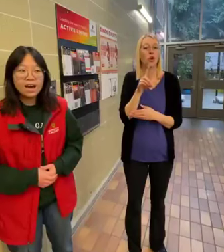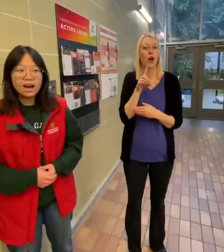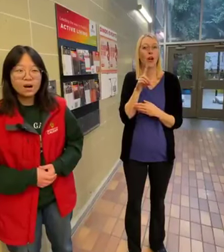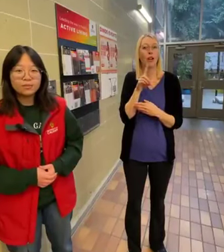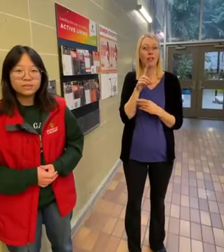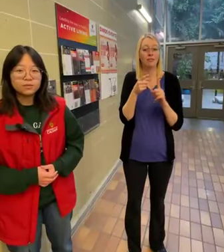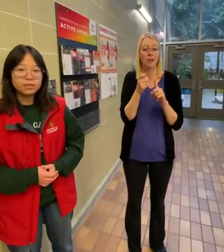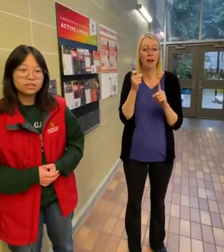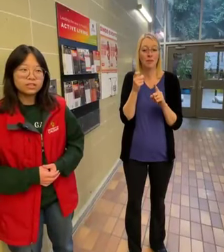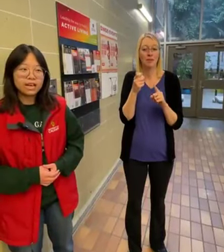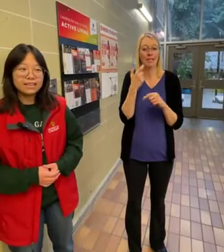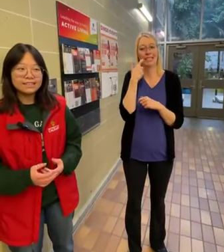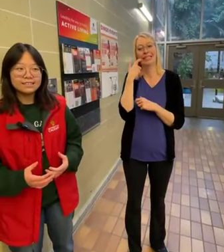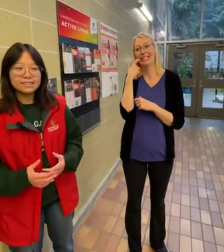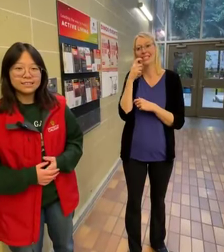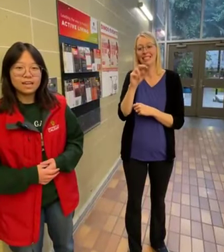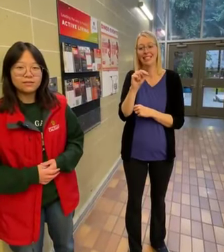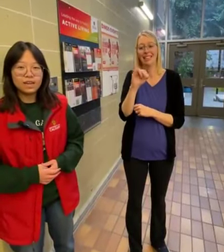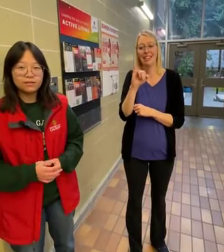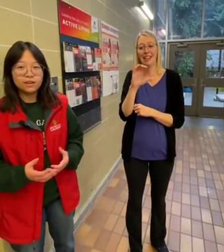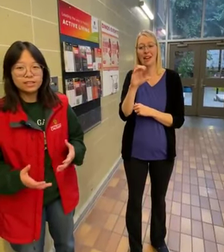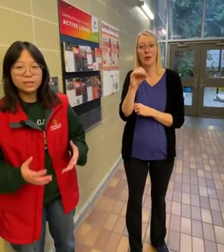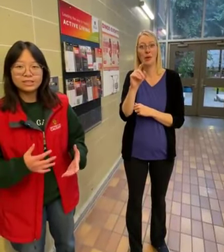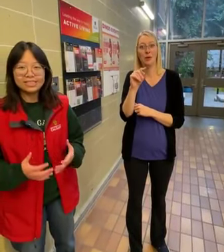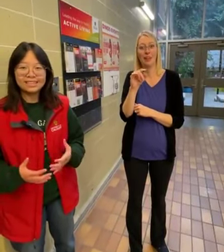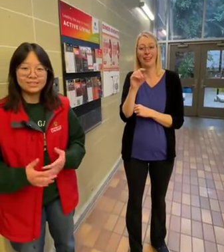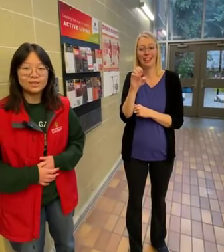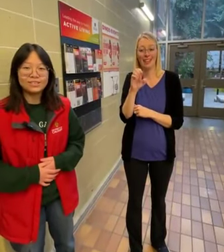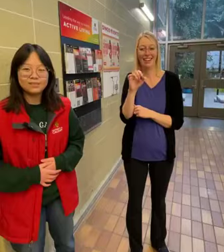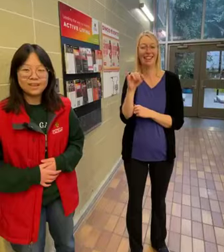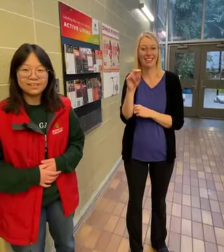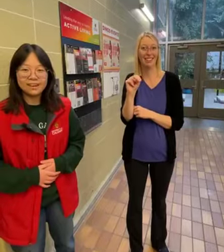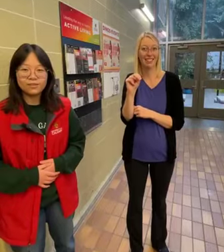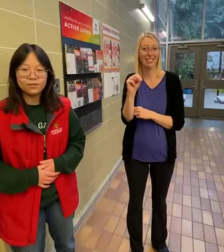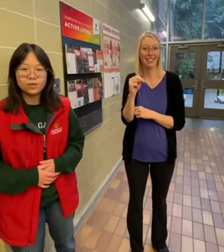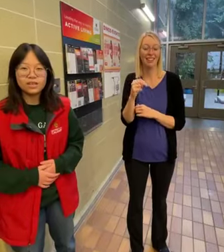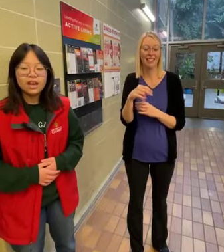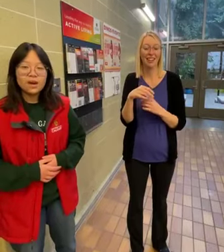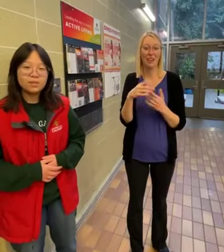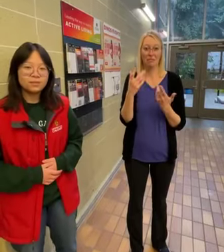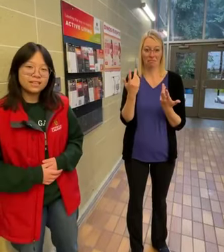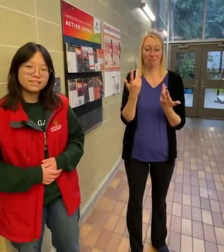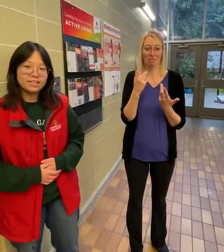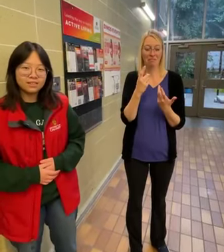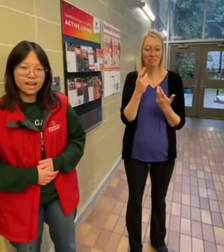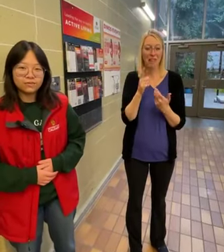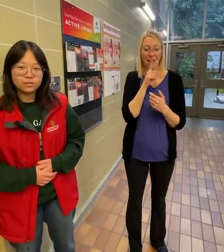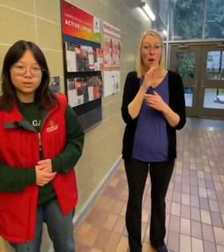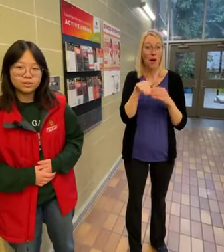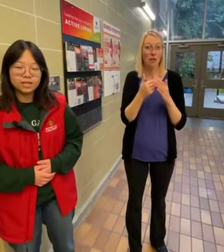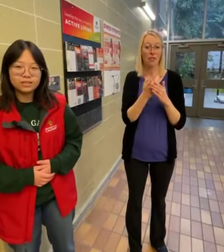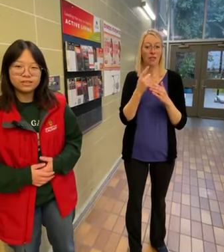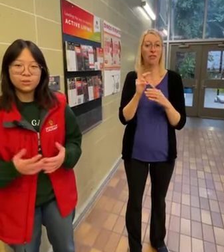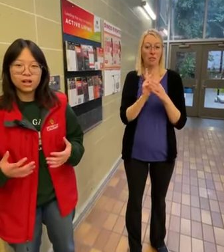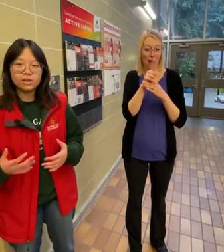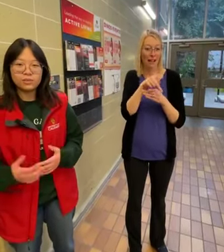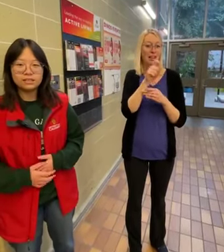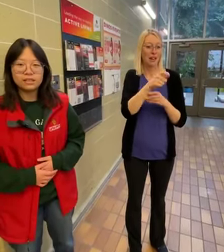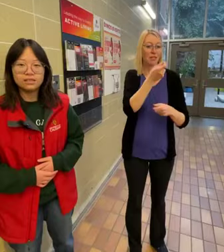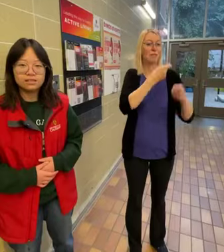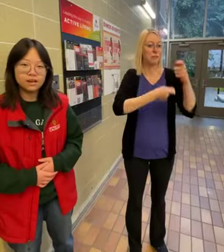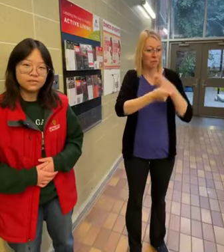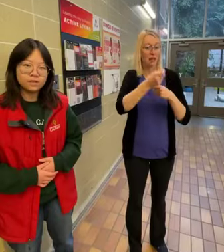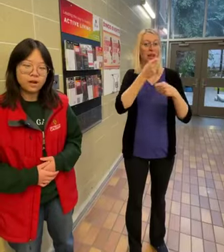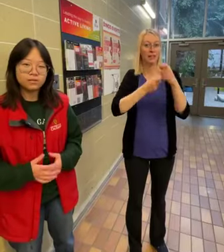addiction, which I guess is kind of a funny or sad story depending on how you view it, but the plants did all have to be replaced. So while